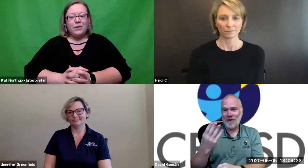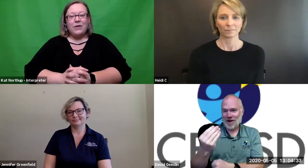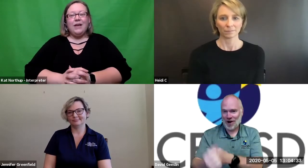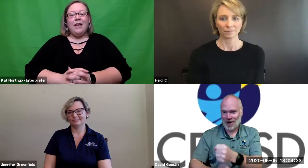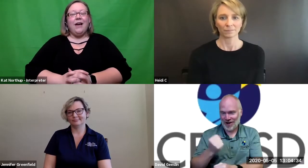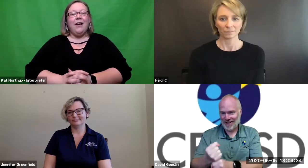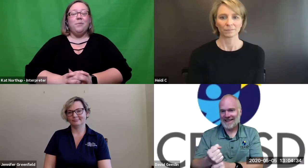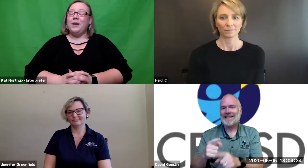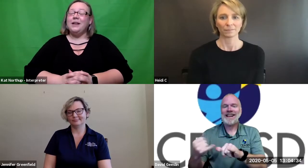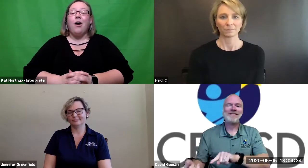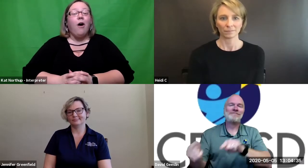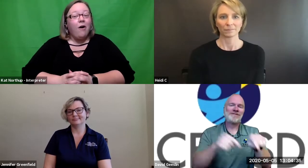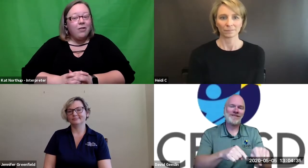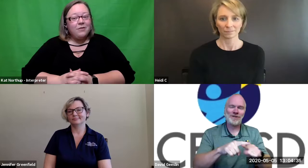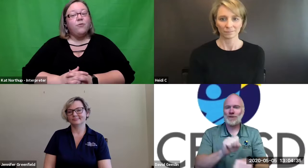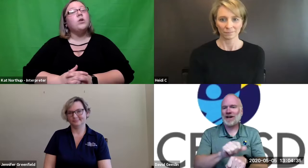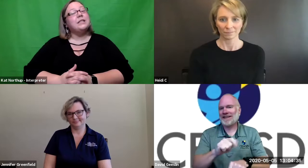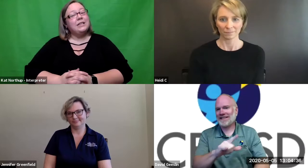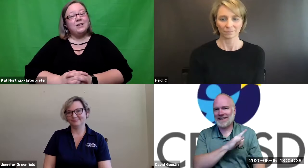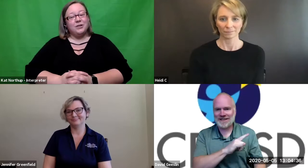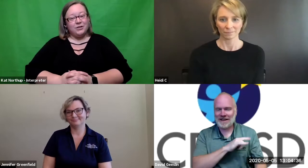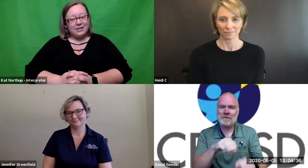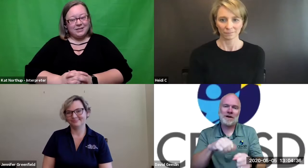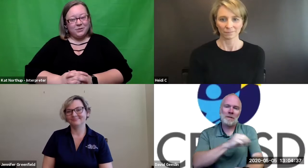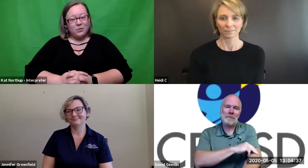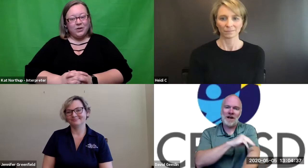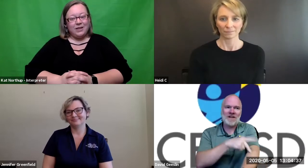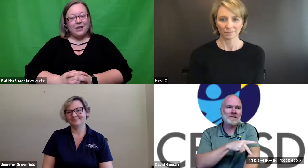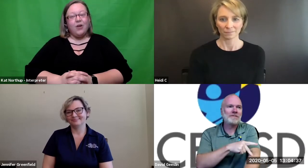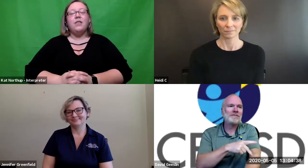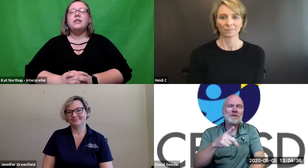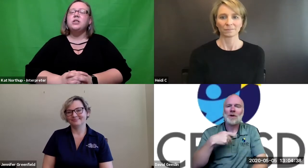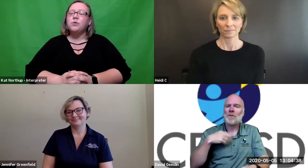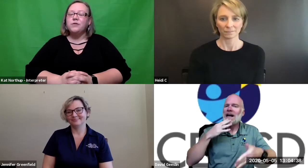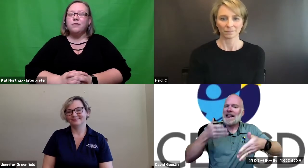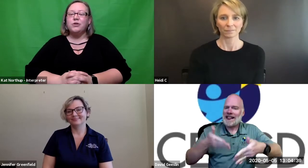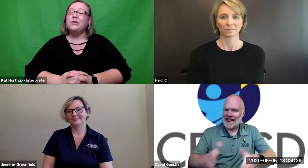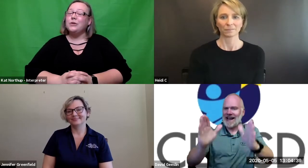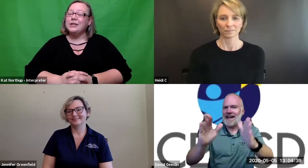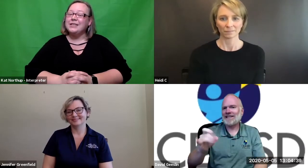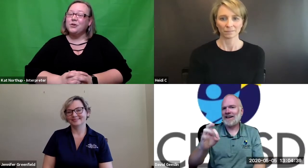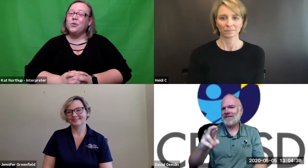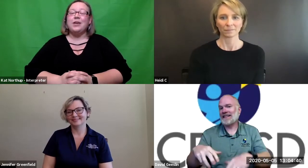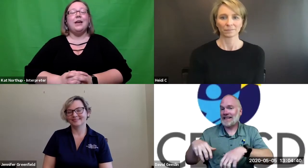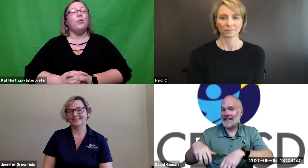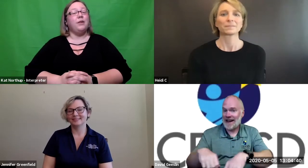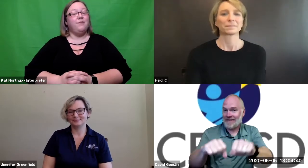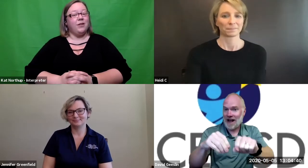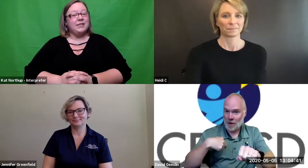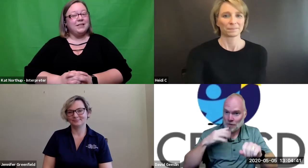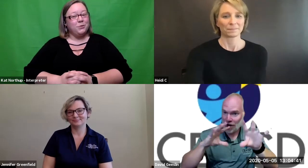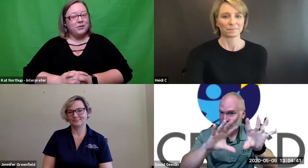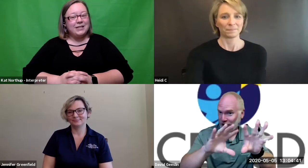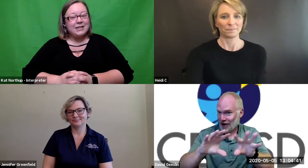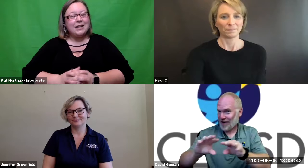there. But in all, 14 years working there, and then she moved over to the Learning Center working at Marie